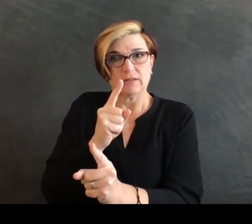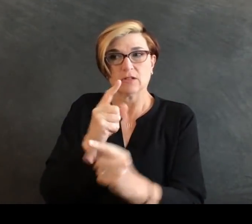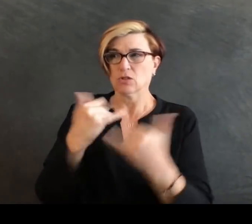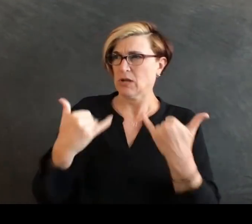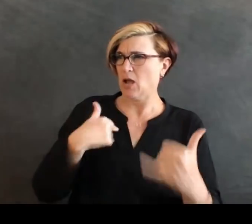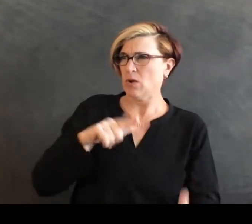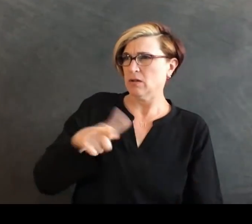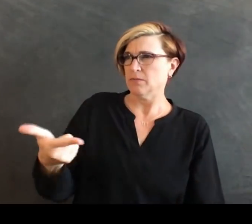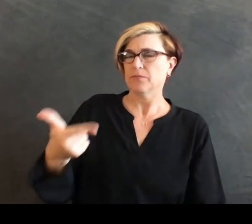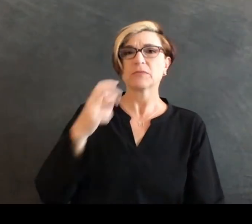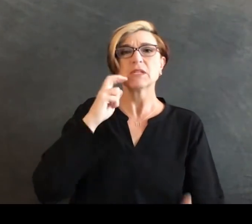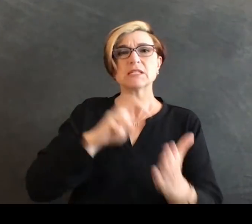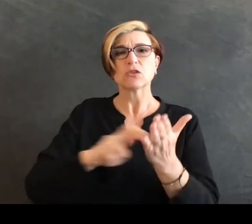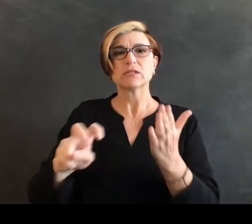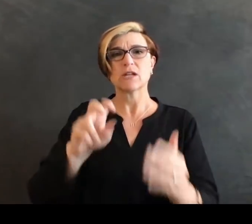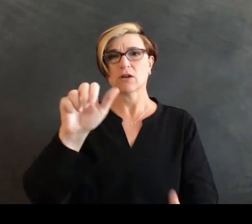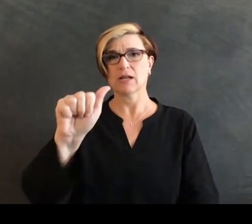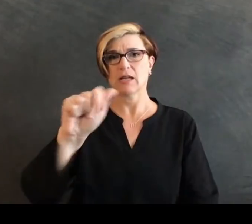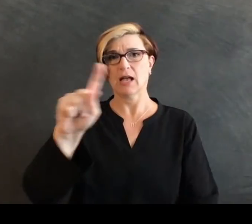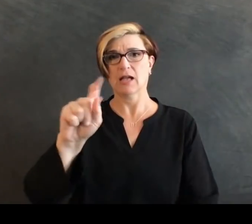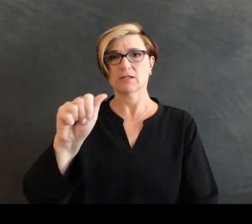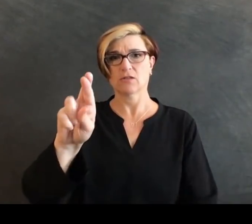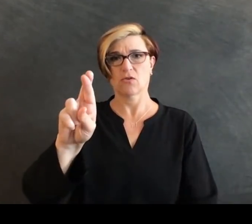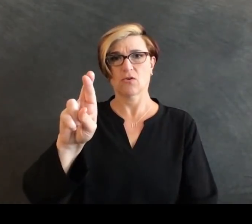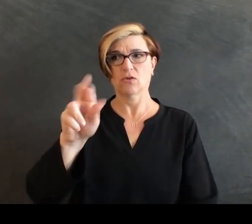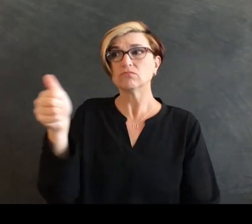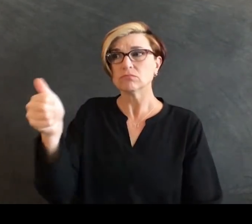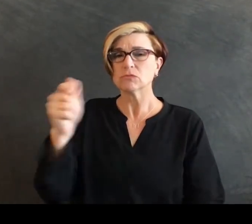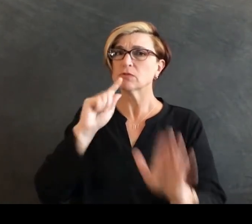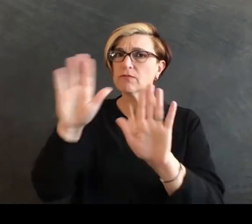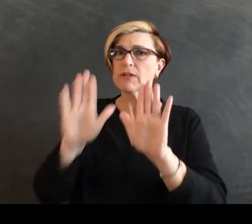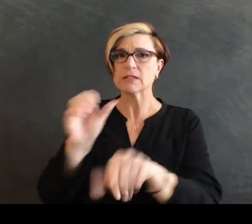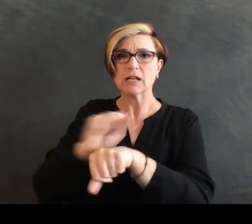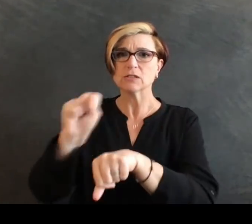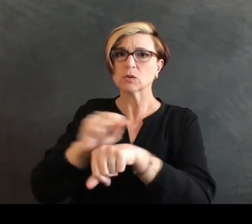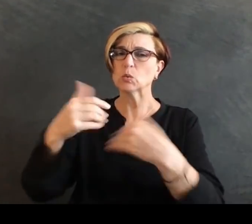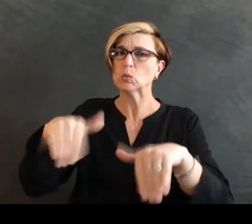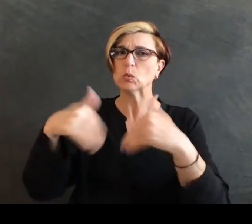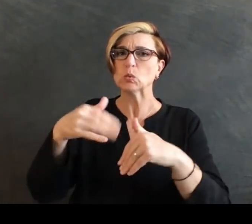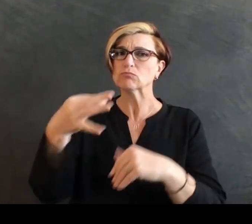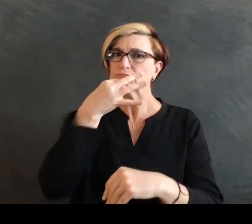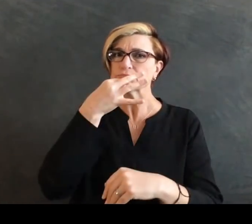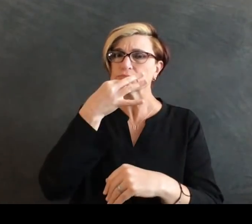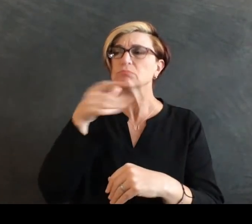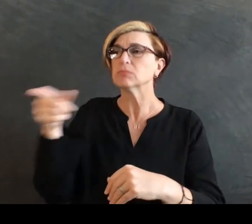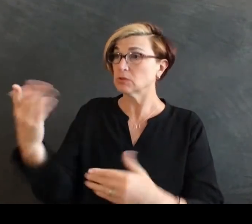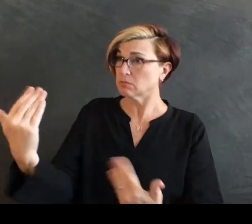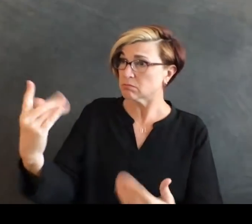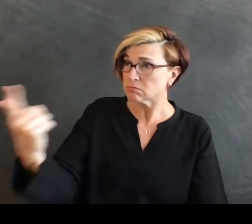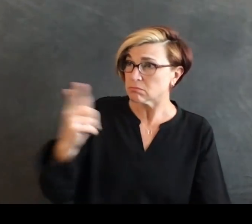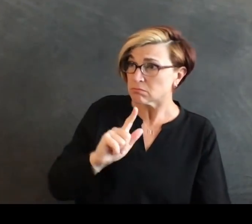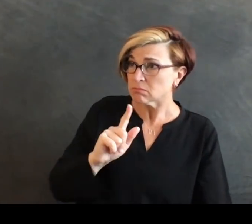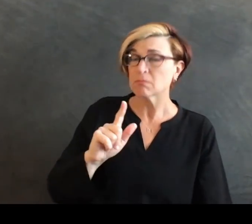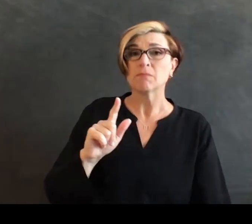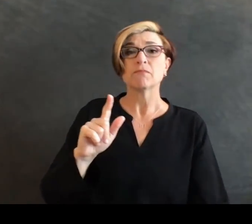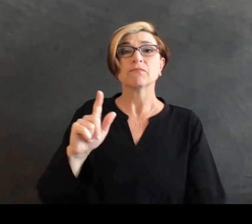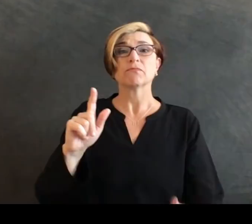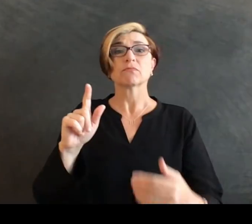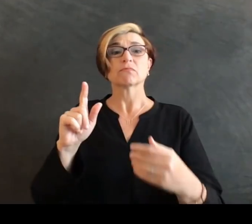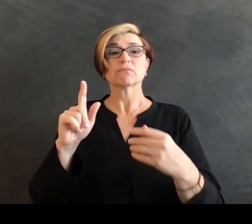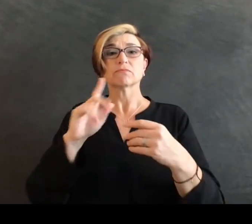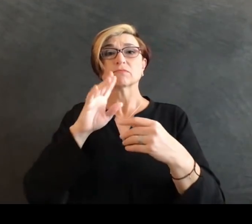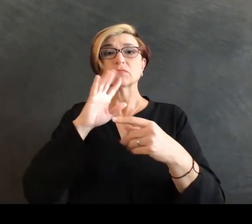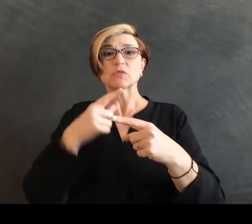who's done a fantastic job, to come up and just say a few words about the fact that we reached substantially now more than 1